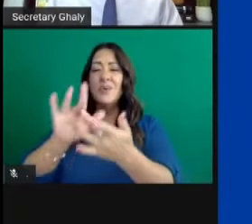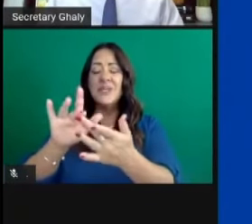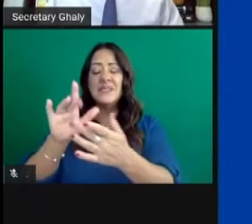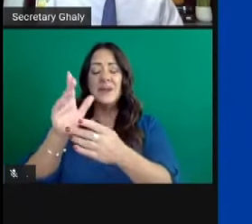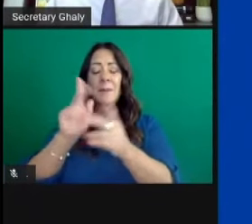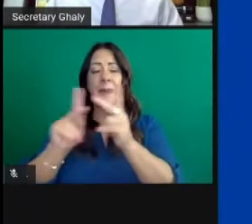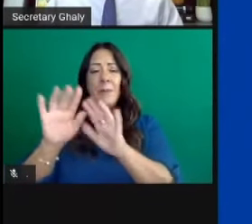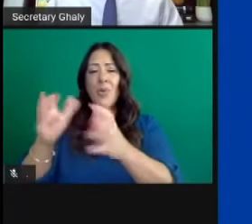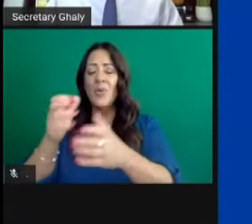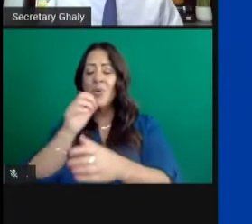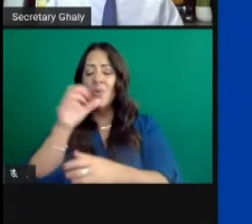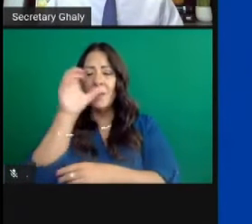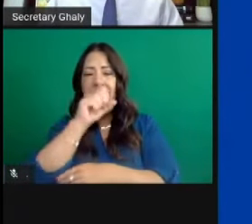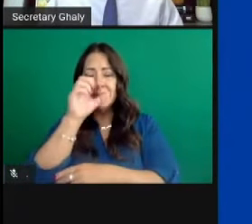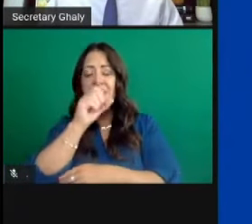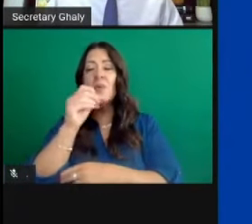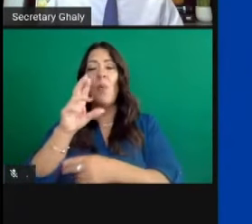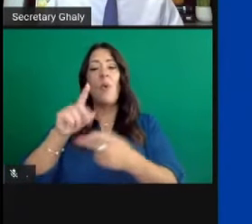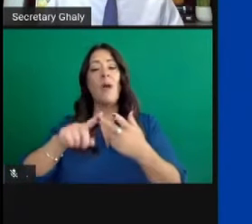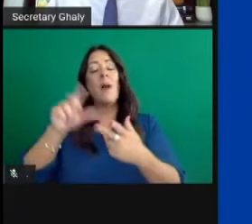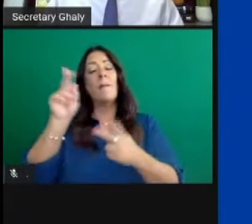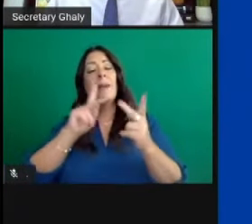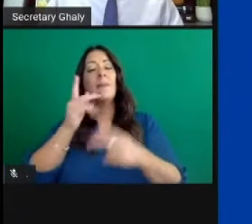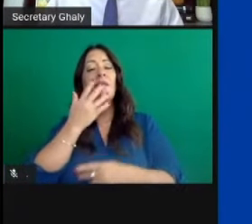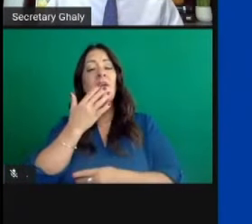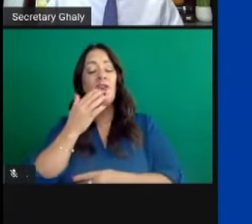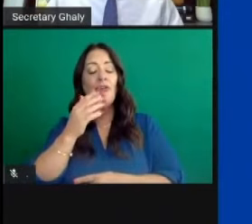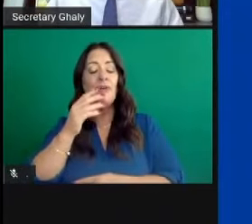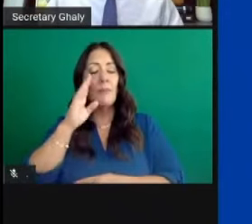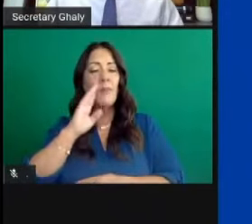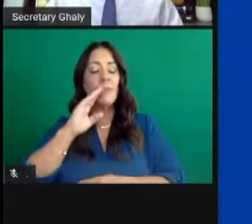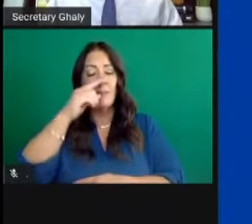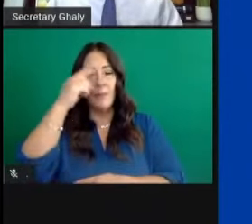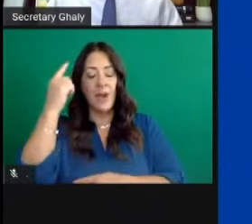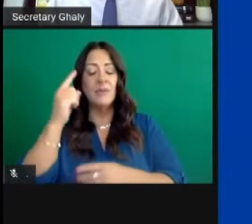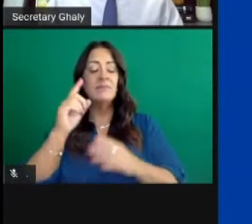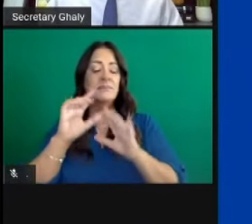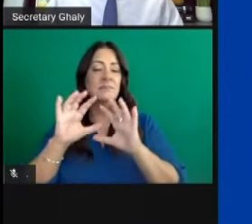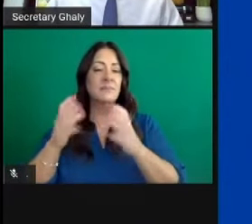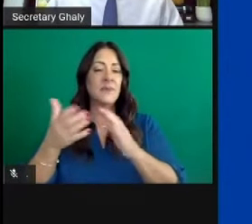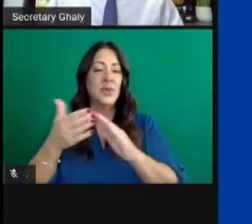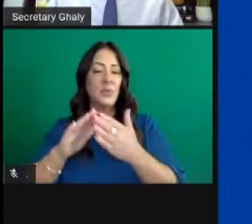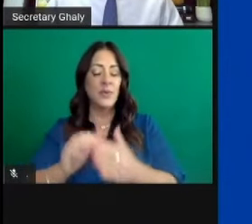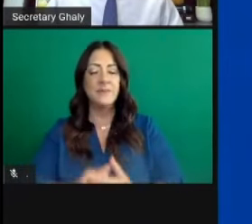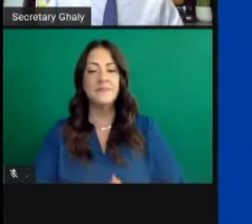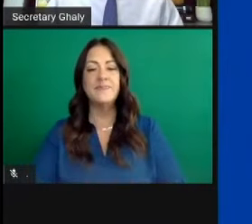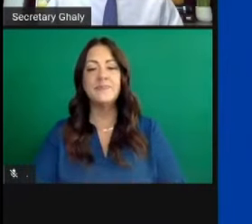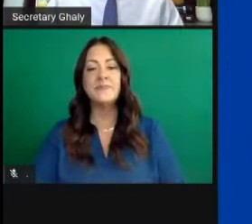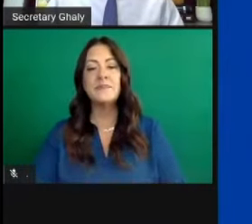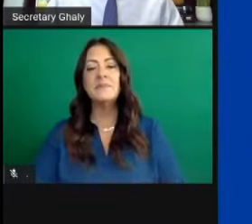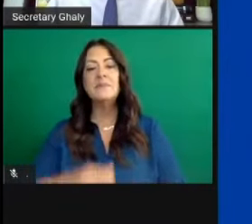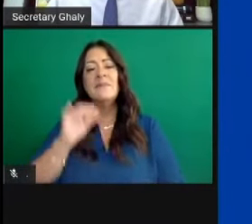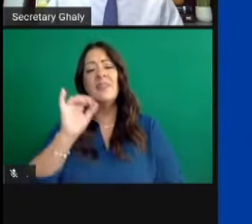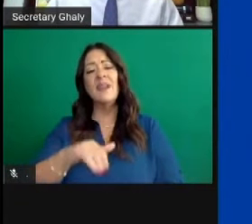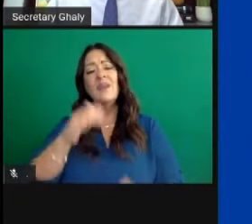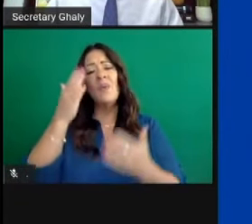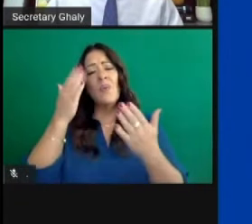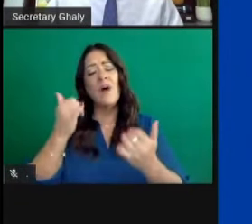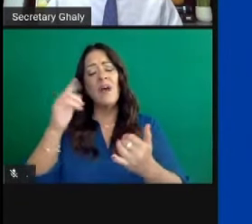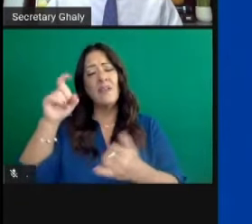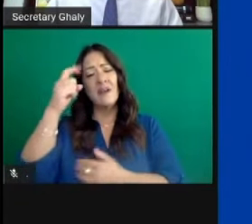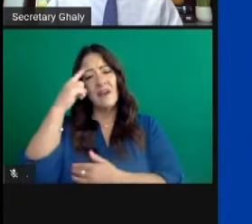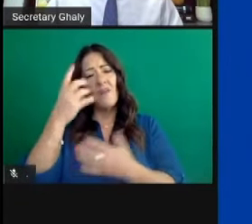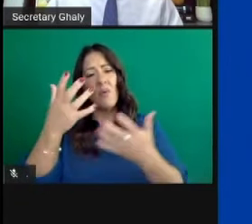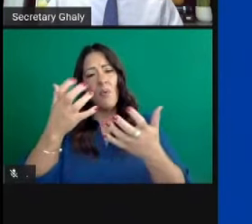But back to schools, we knew this laboratory, and one of the key reasons the governor encouraged us to work